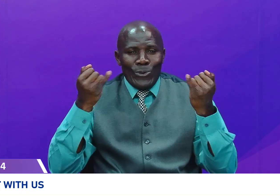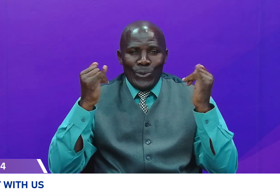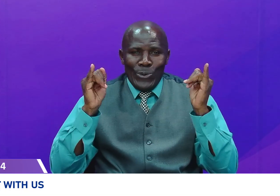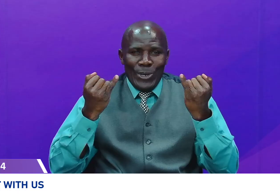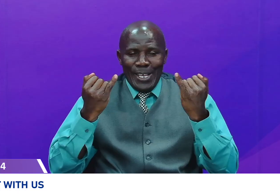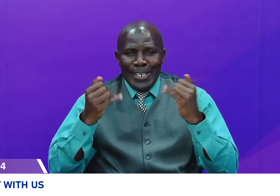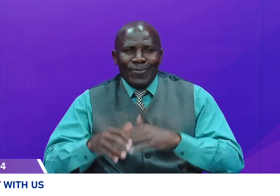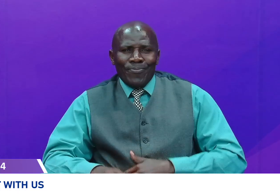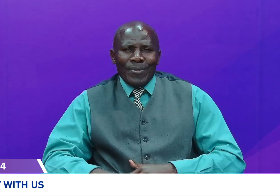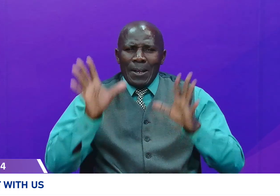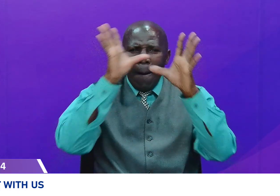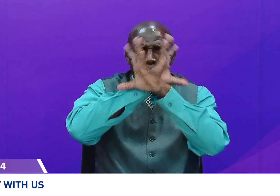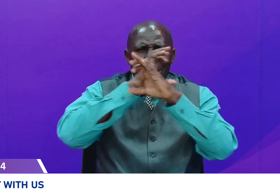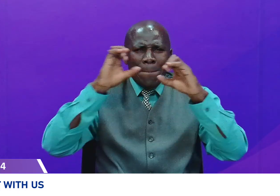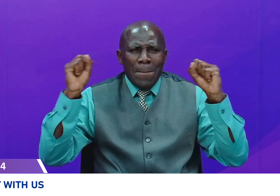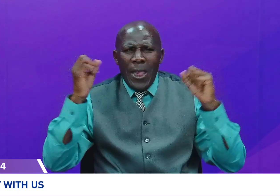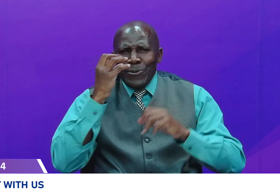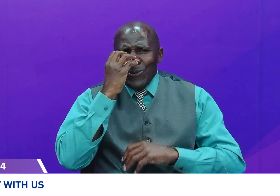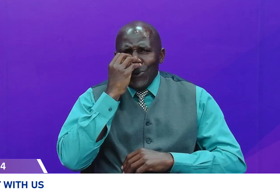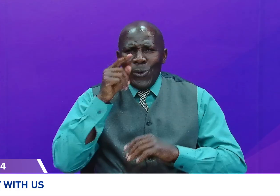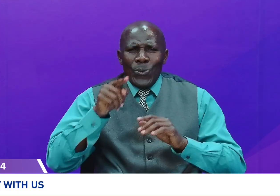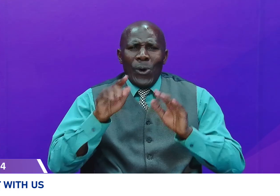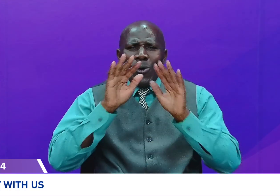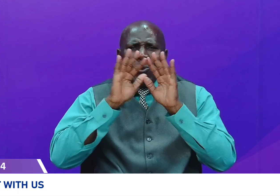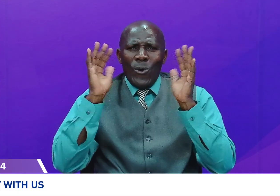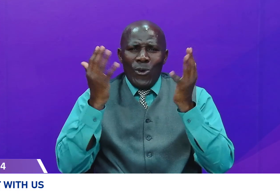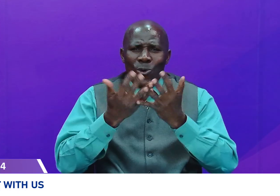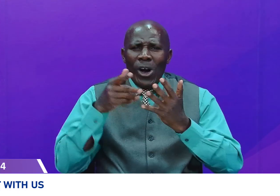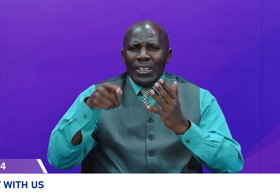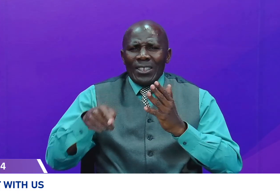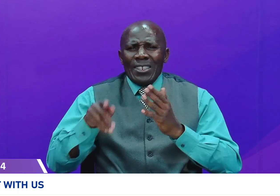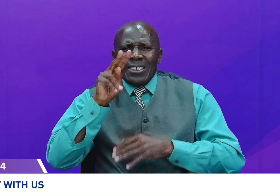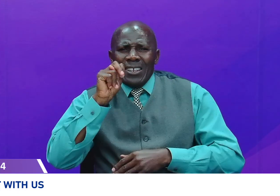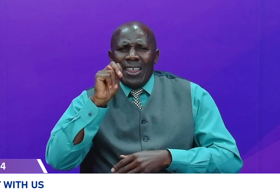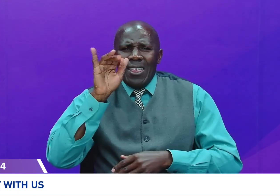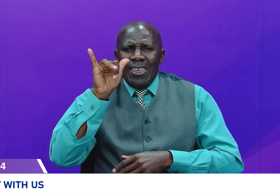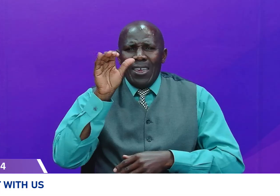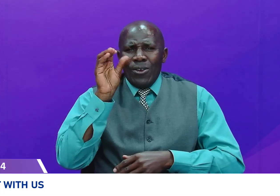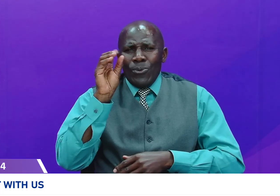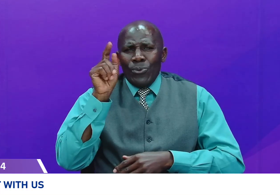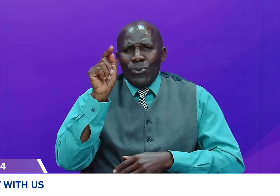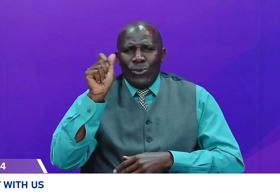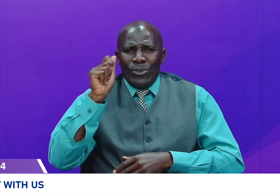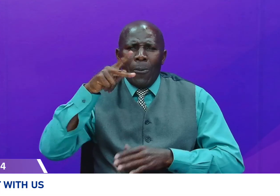interpreter doing the voicing is Wanjangede. On to our first news item, President William